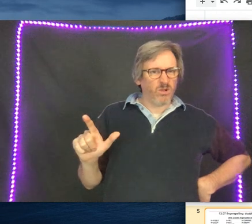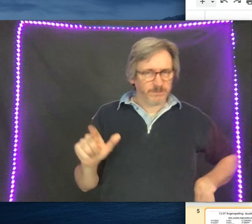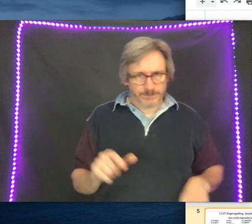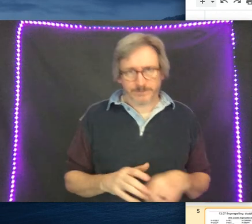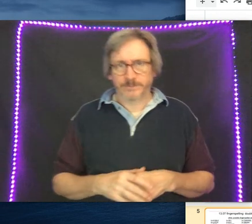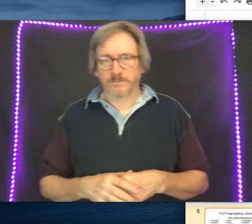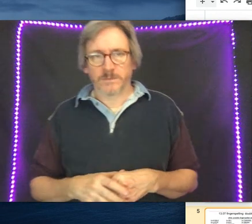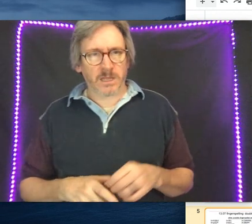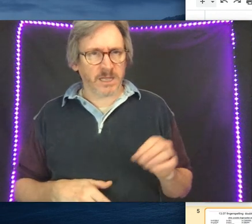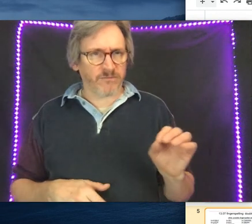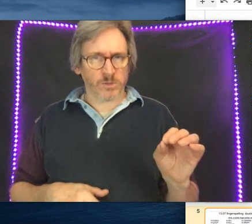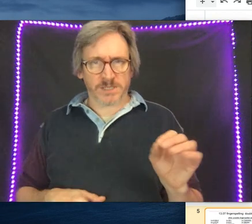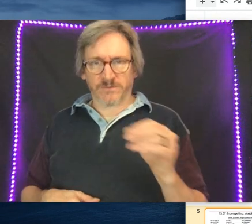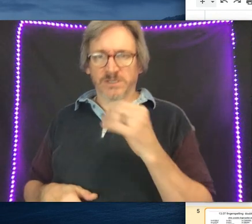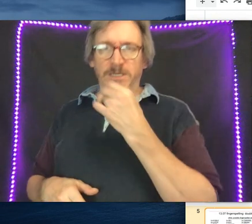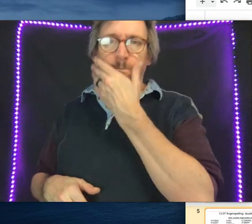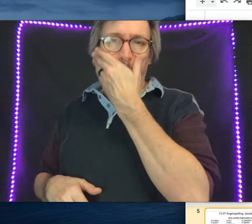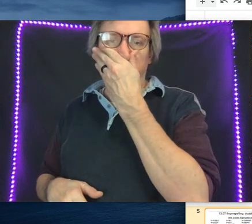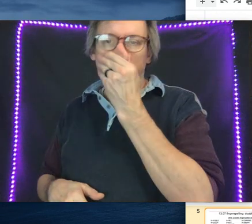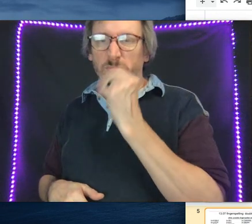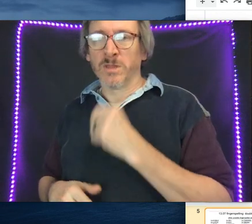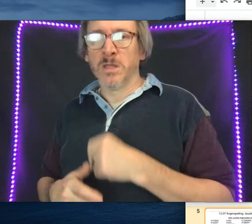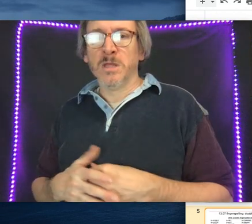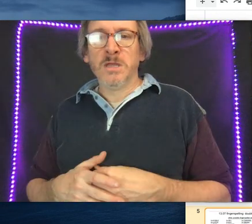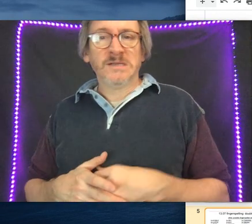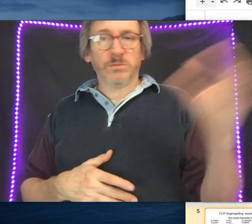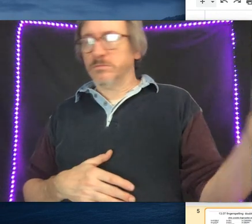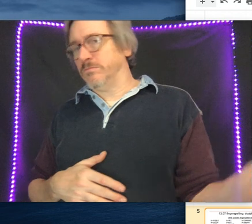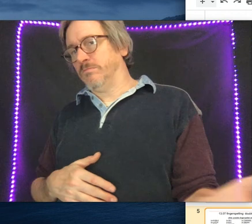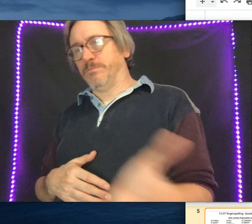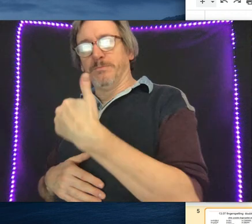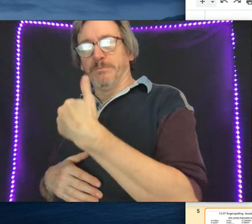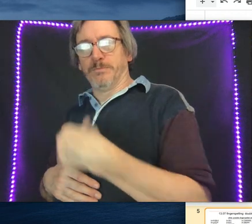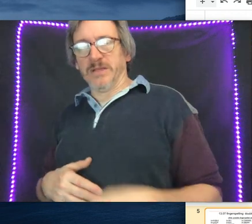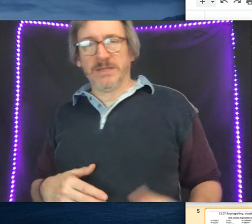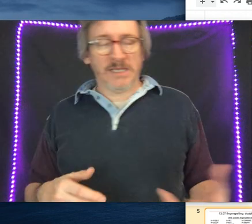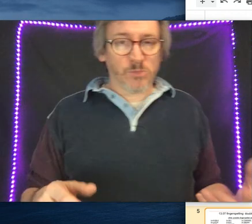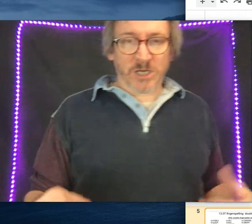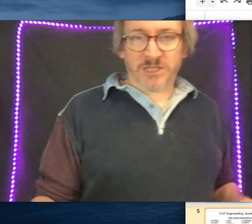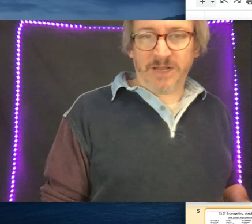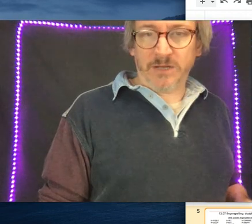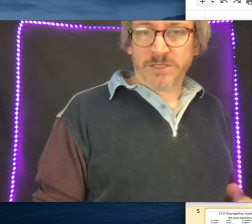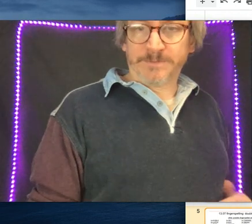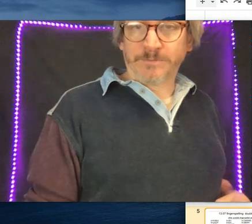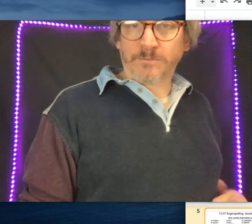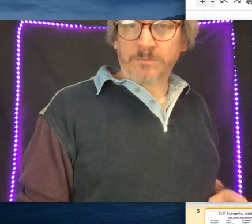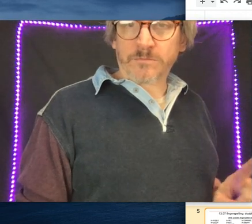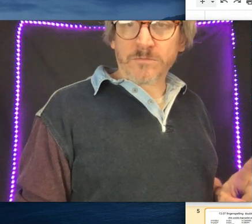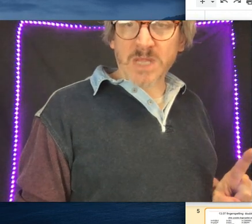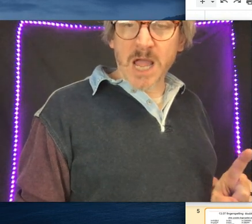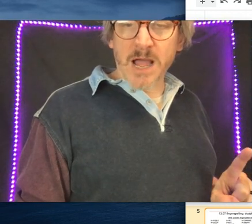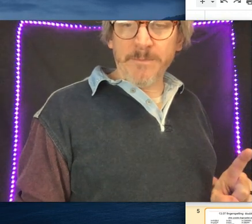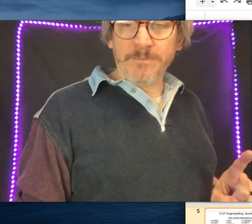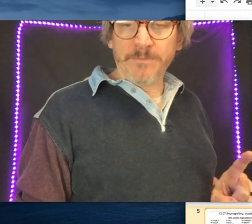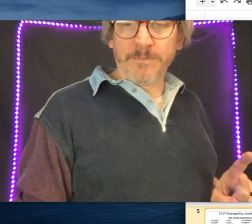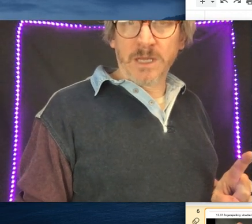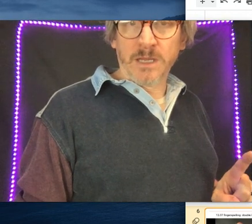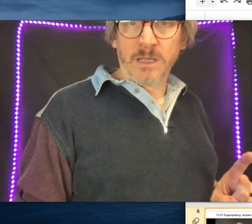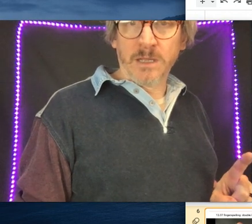cool. I think I froze there for a second. So play with these, watch the videos.